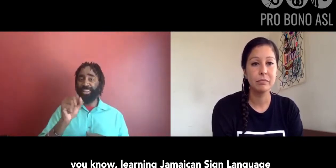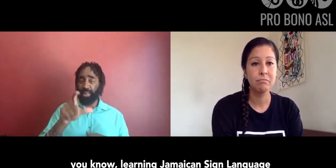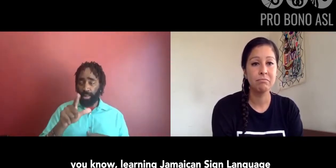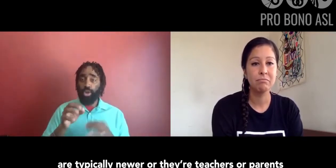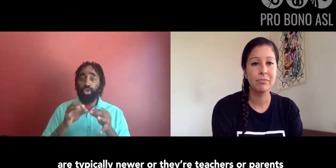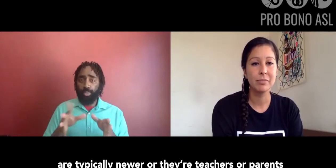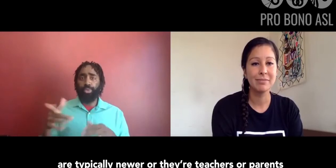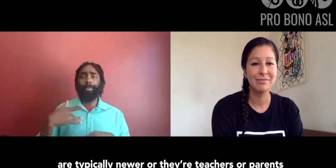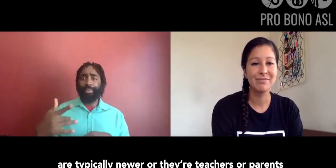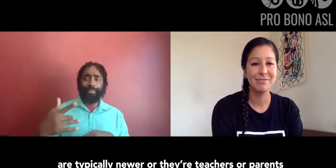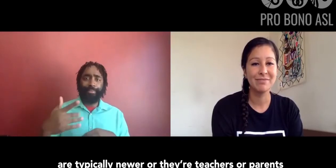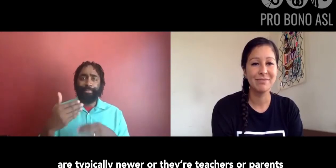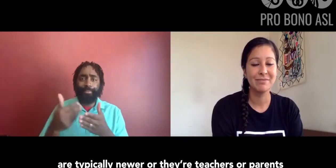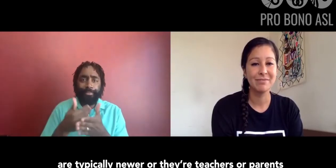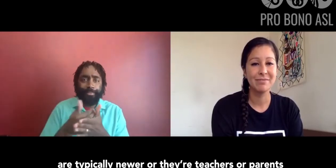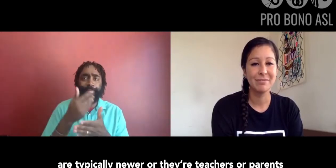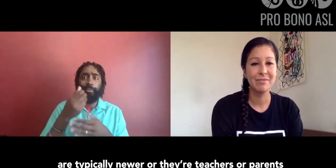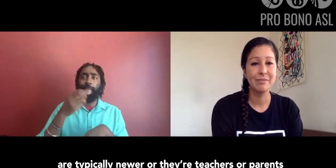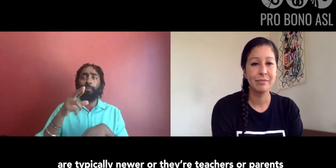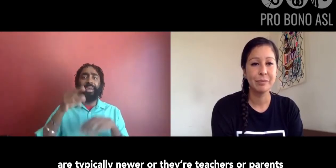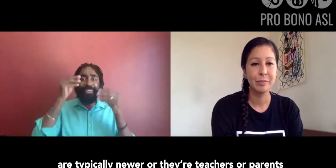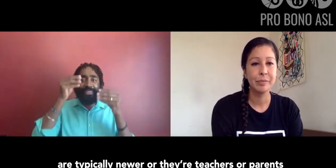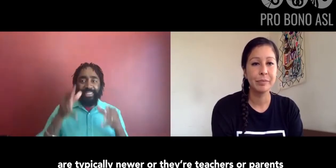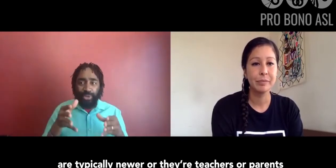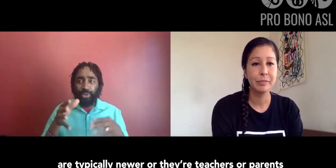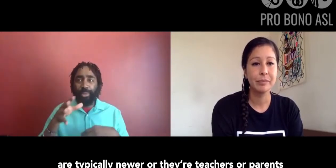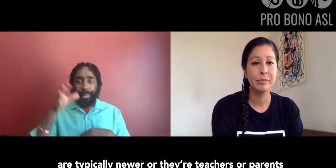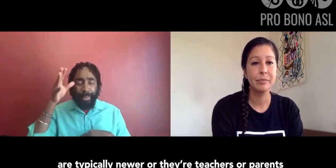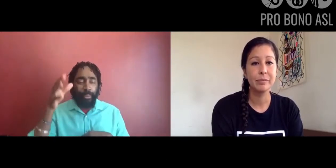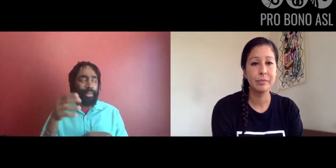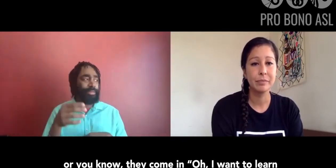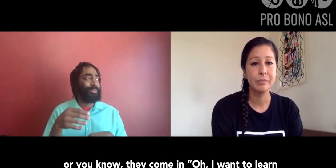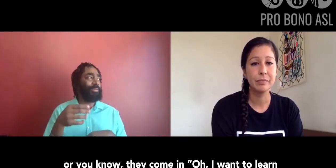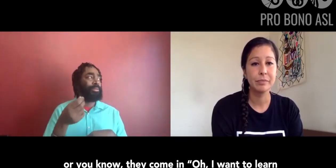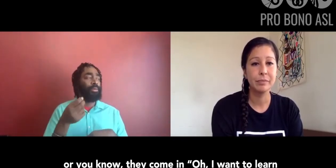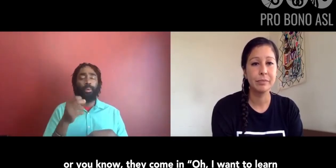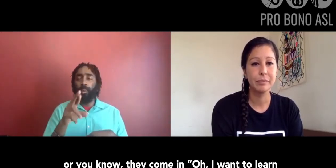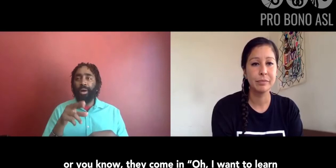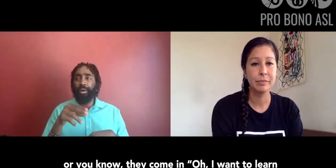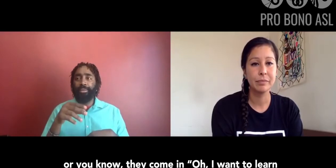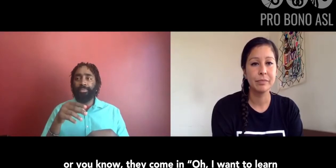Jamaican Sign Language are typically newer, or they're teachers or parents, or